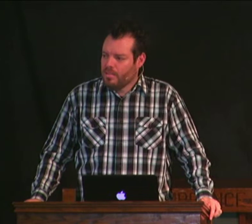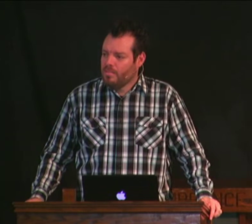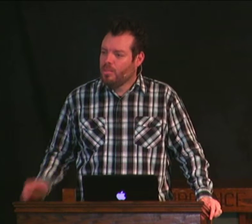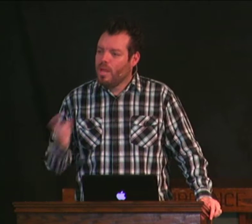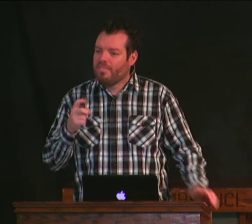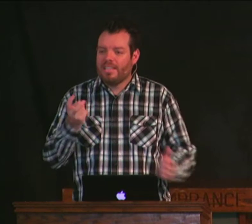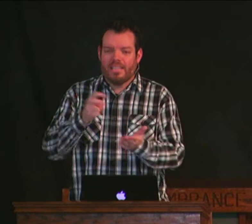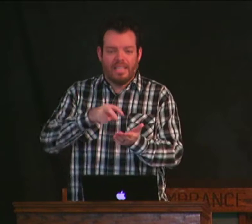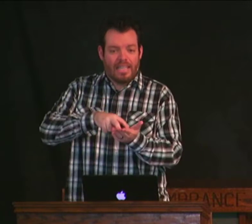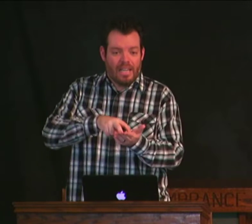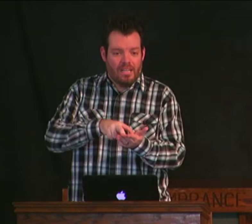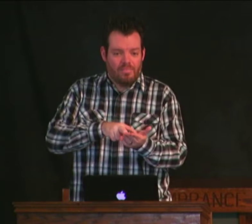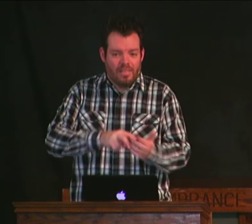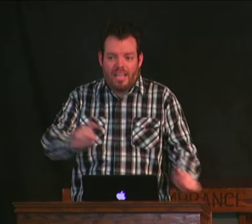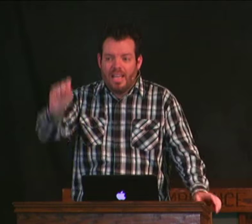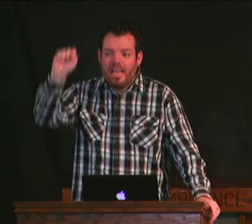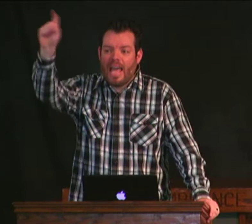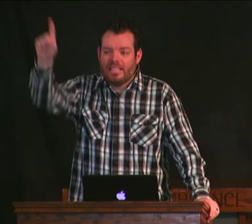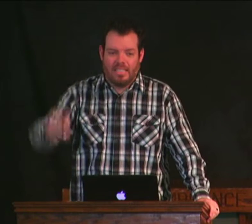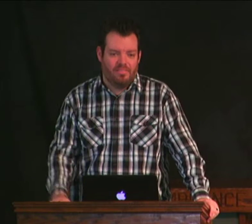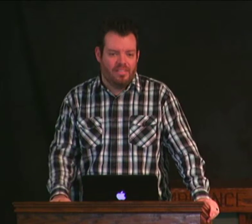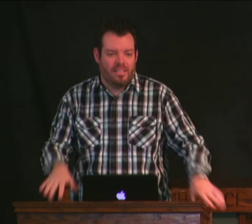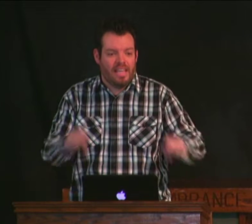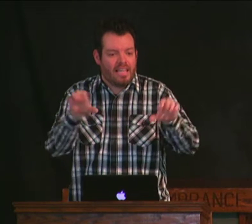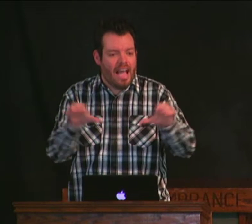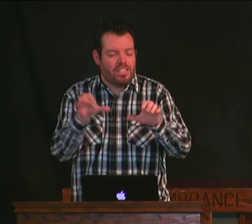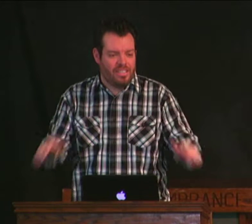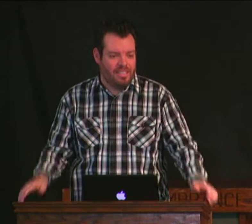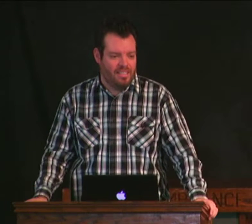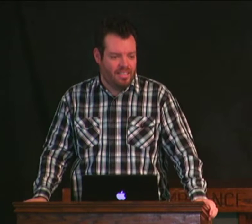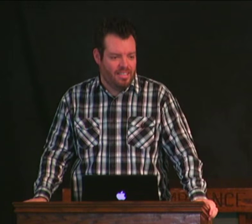But you have to get up and ask Him. Take action.